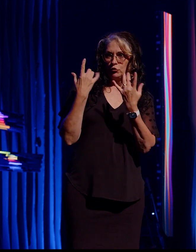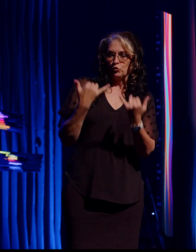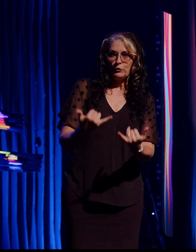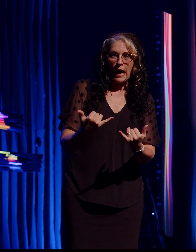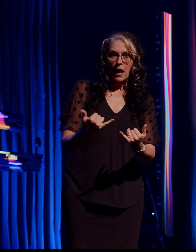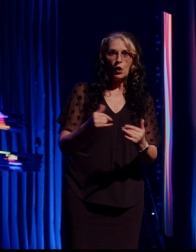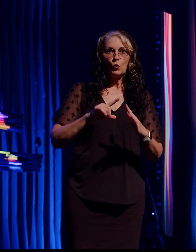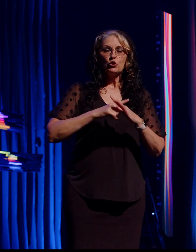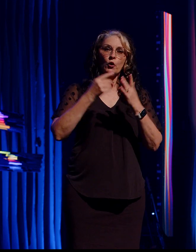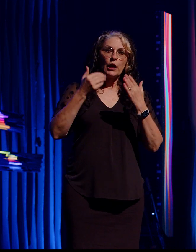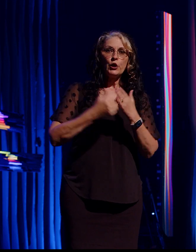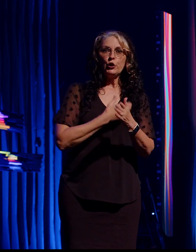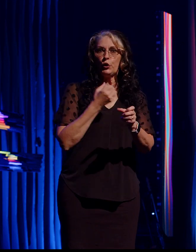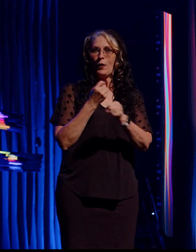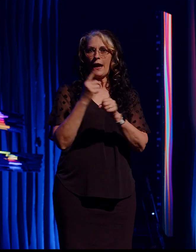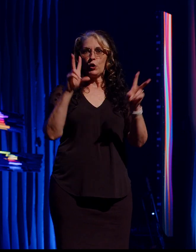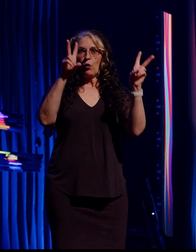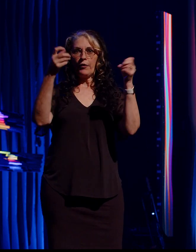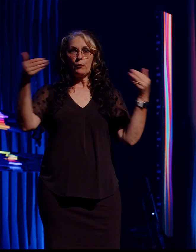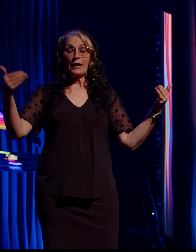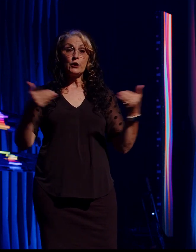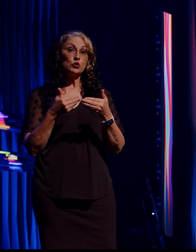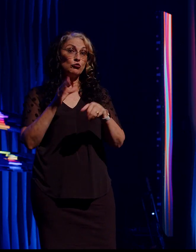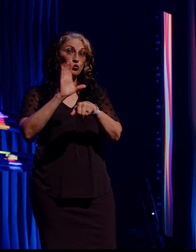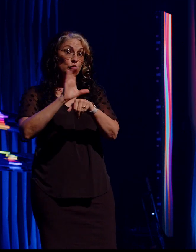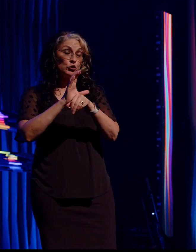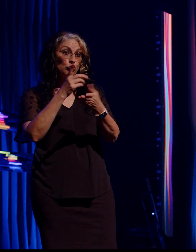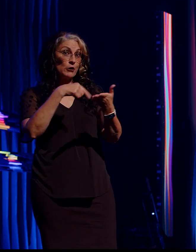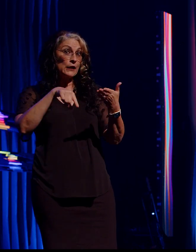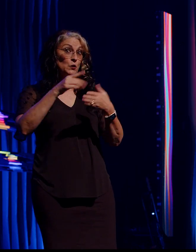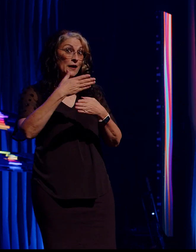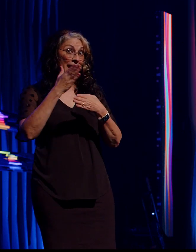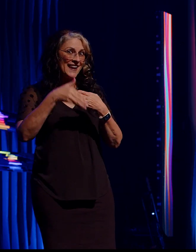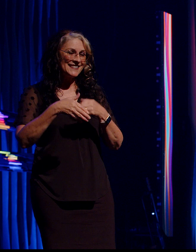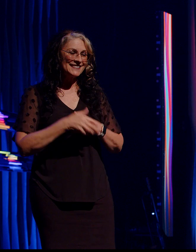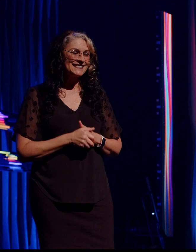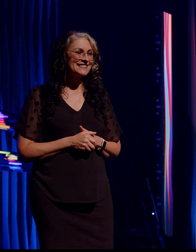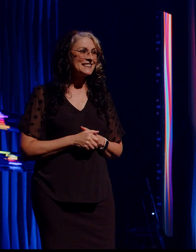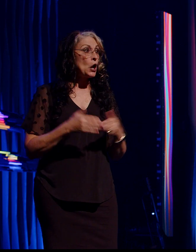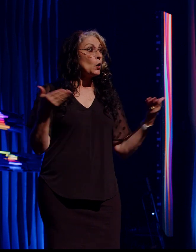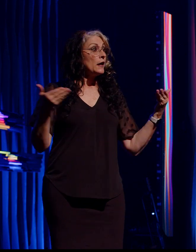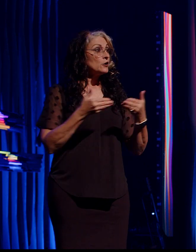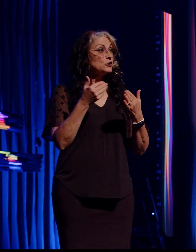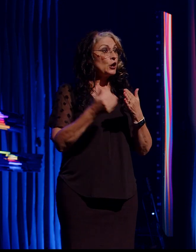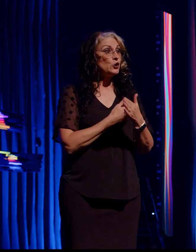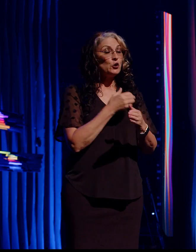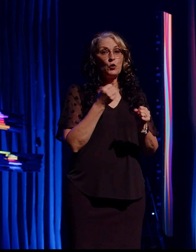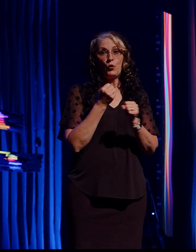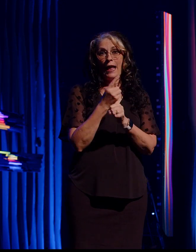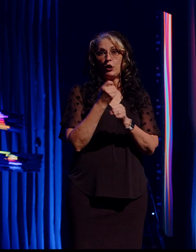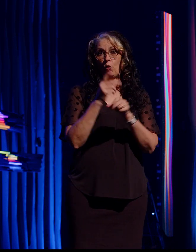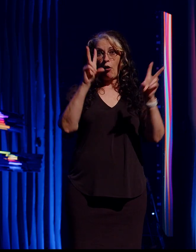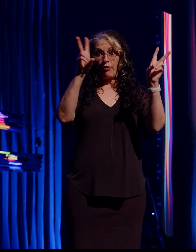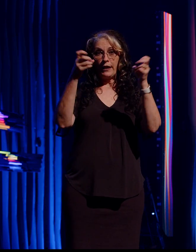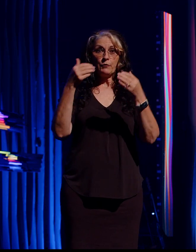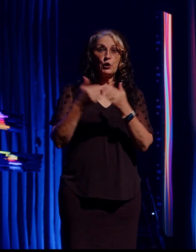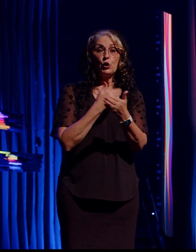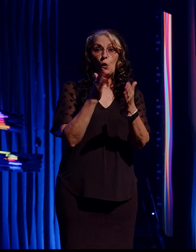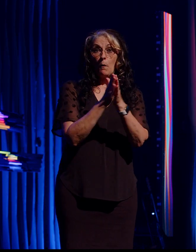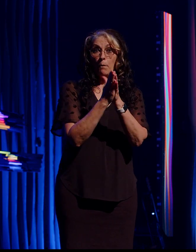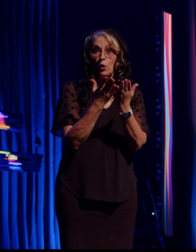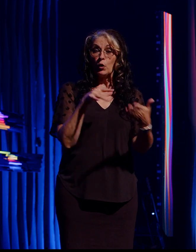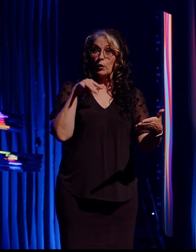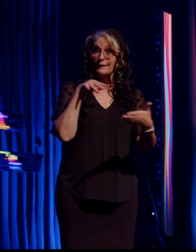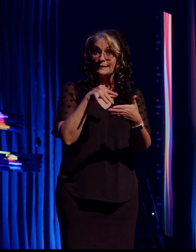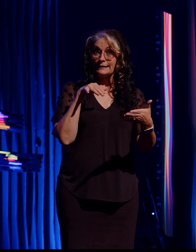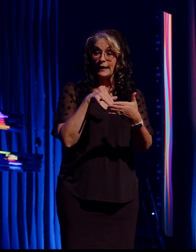actually starting a new annual theme that we'll introduce to the church next weekend. We'll introduce a new annual theme. We'll introduce the new book that we're going to